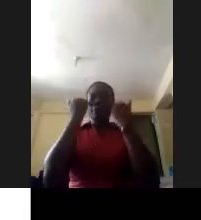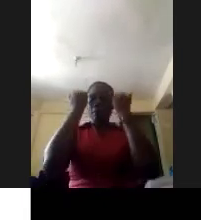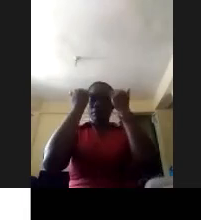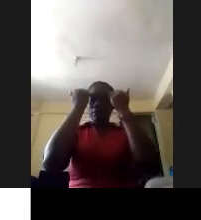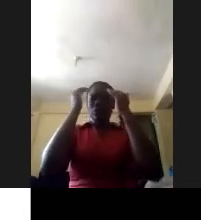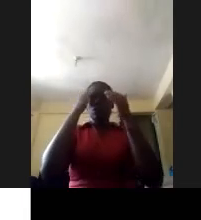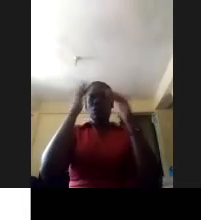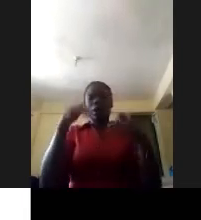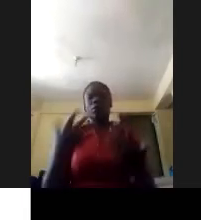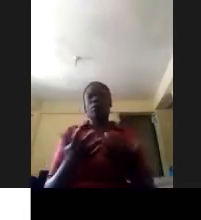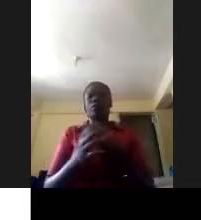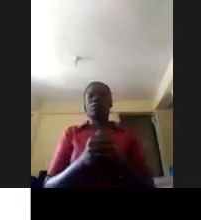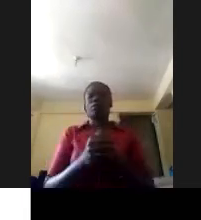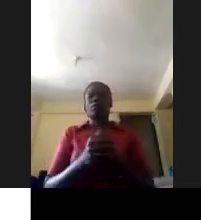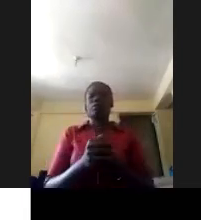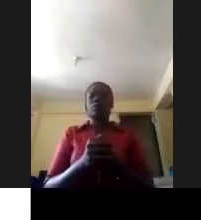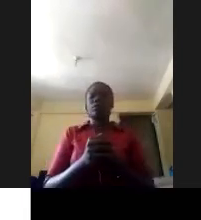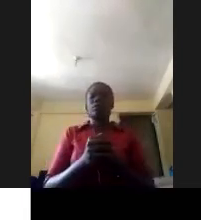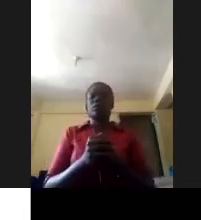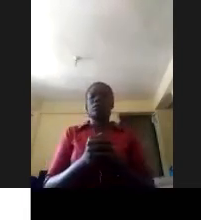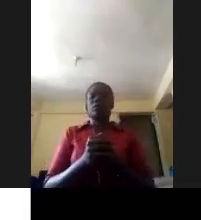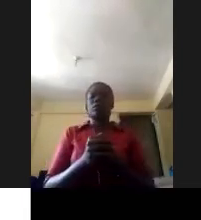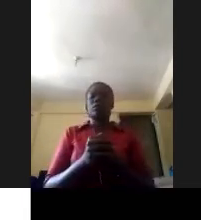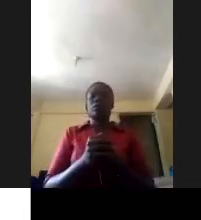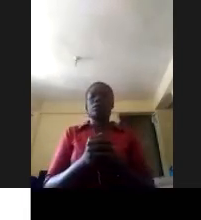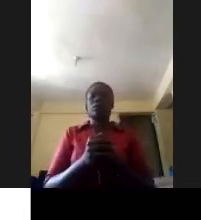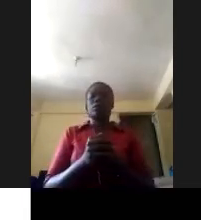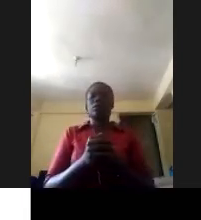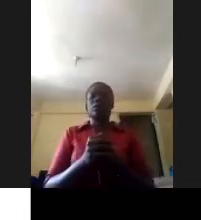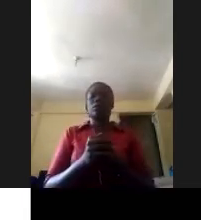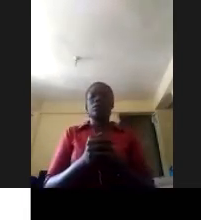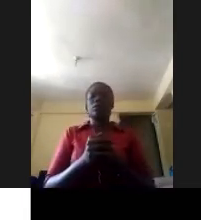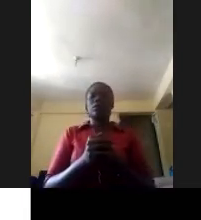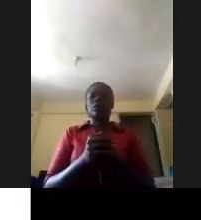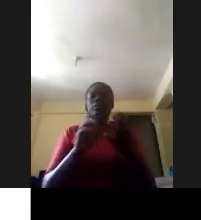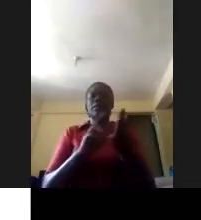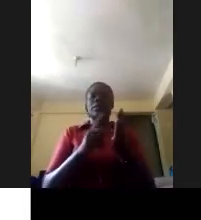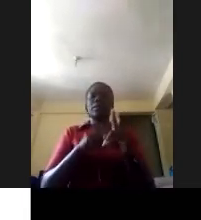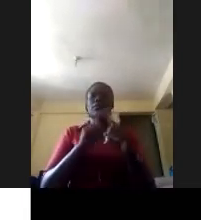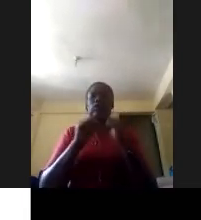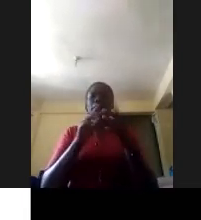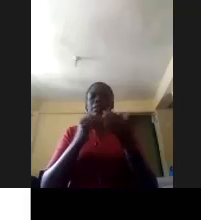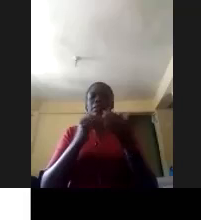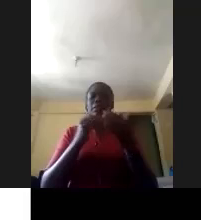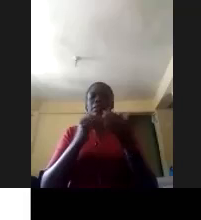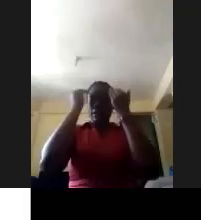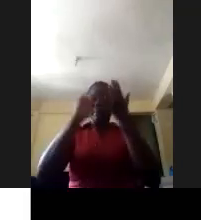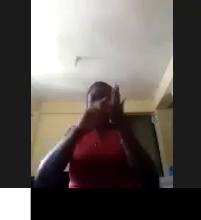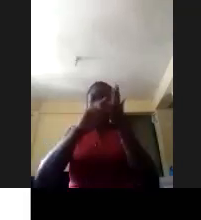is depressed? A hallmark or classic sign of depression is a lack of interest in